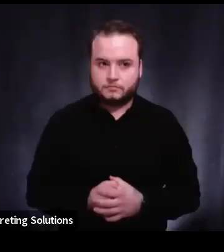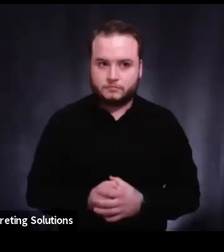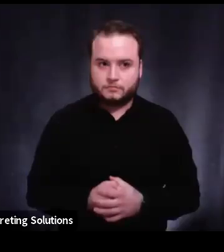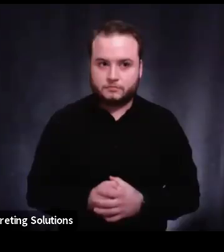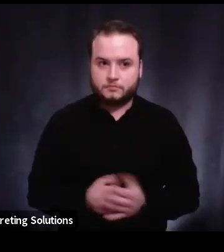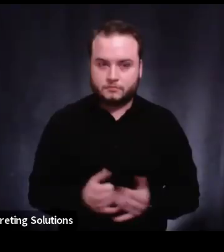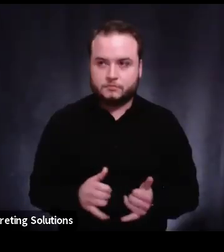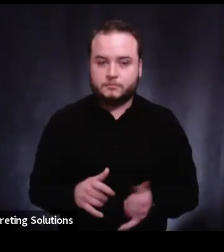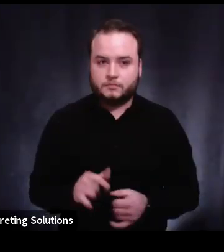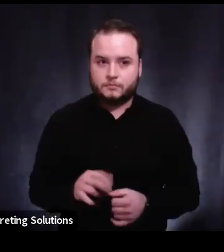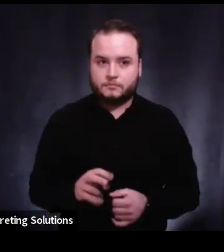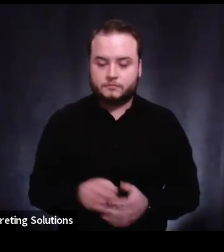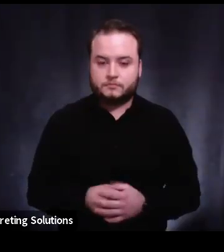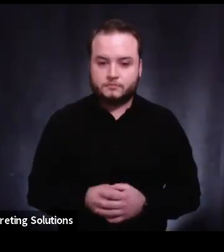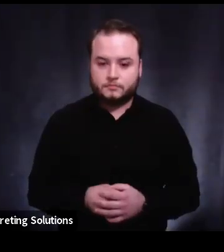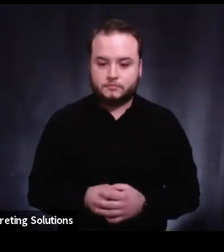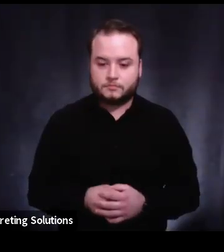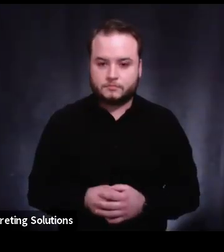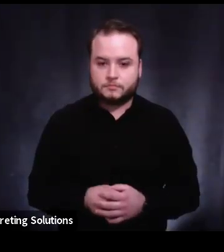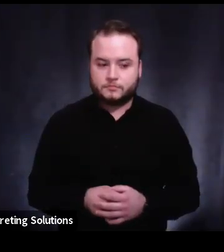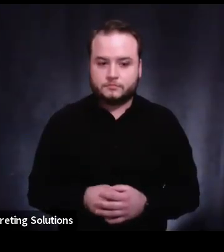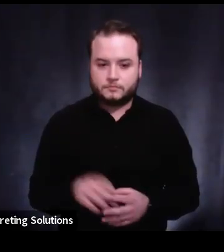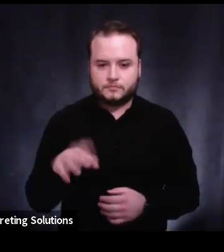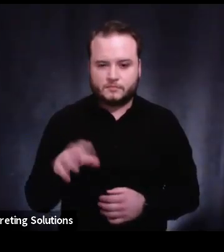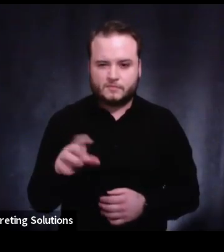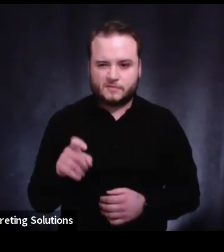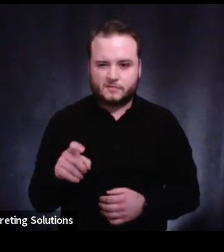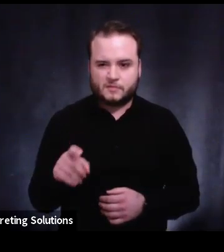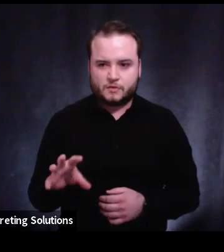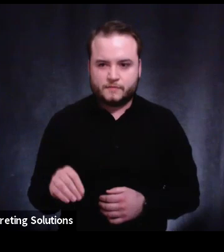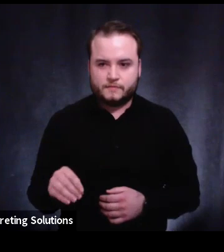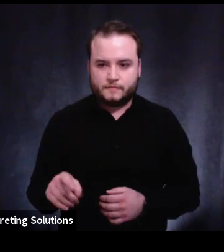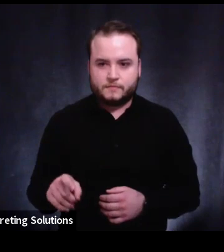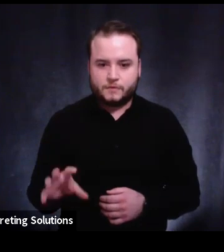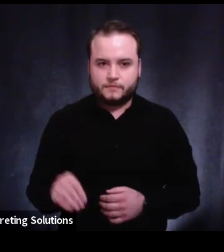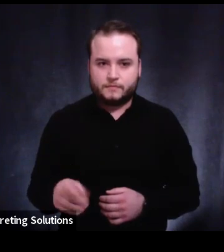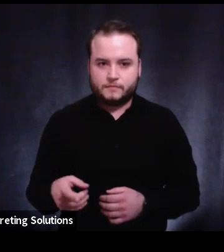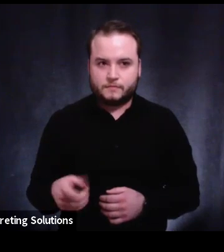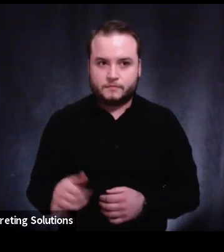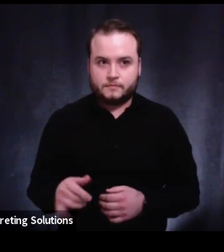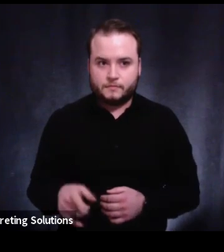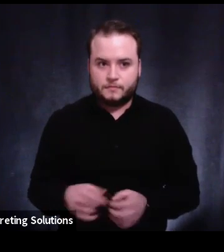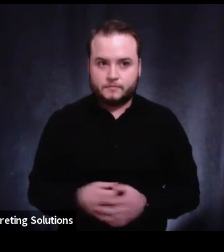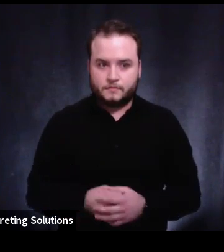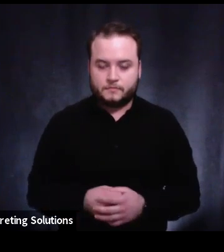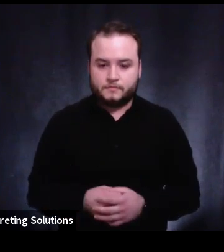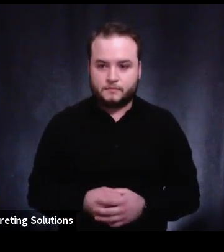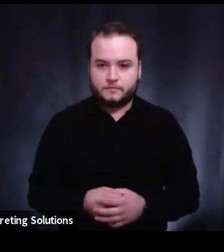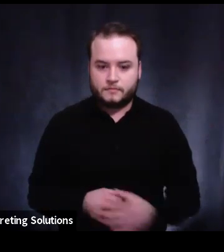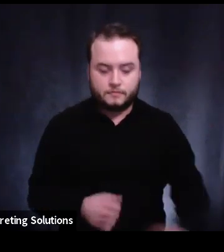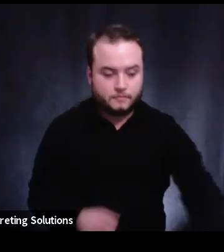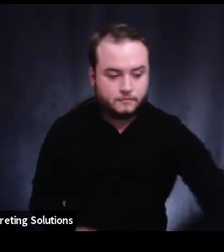covered, one piece, and don't have to be cleaned out ever. And you never climb this ladder again.